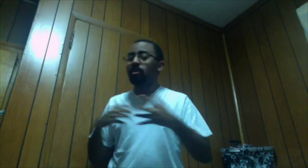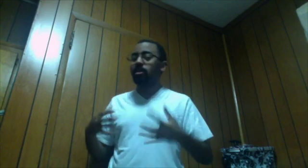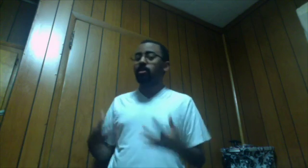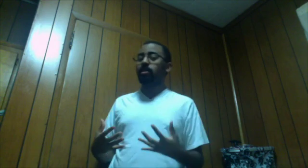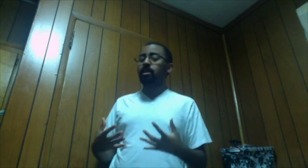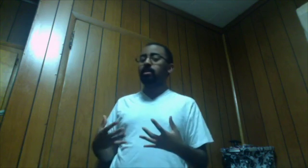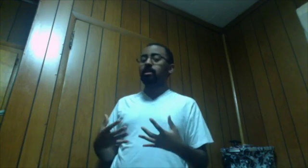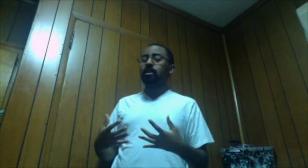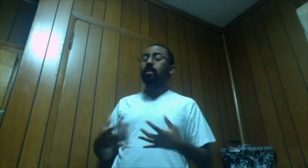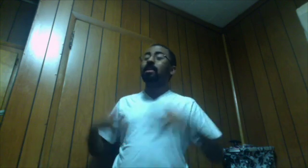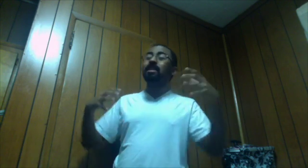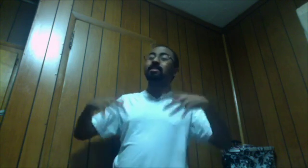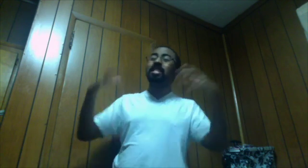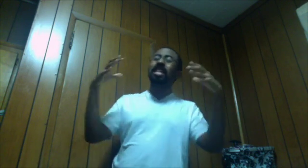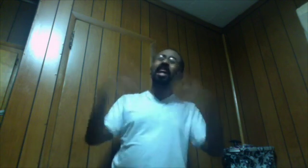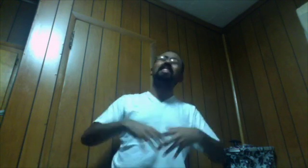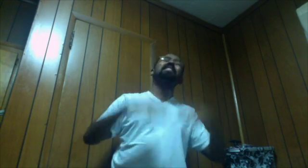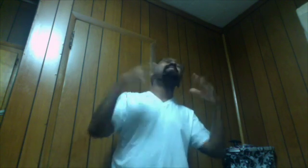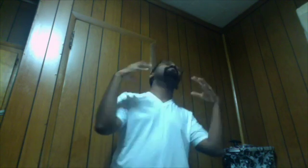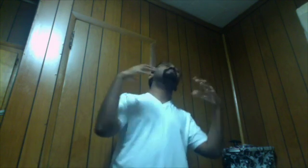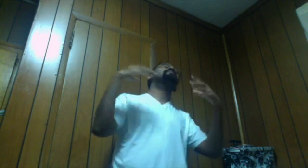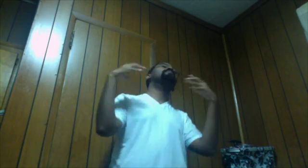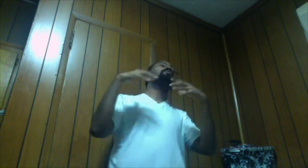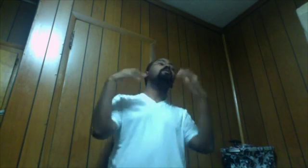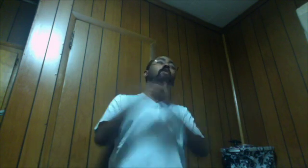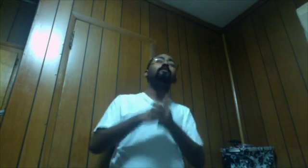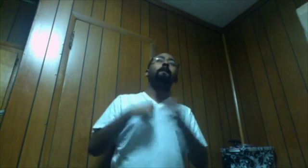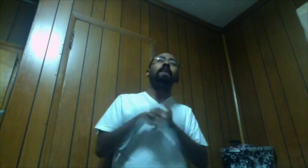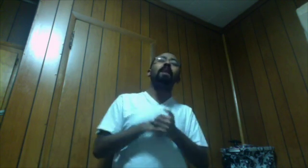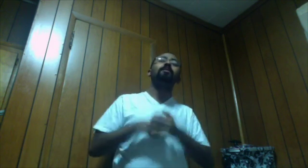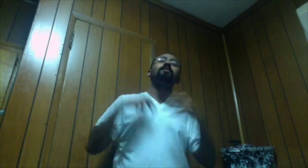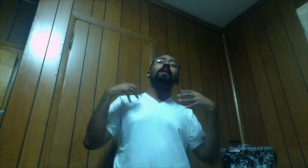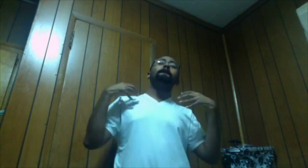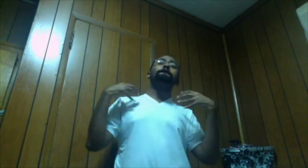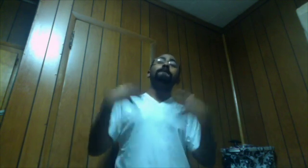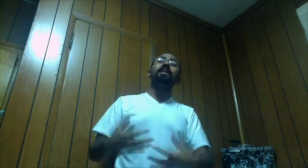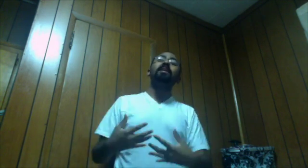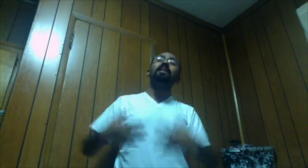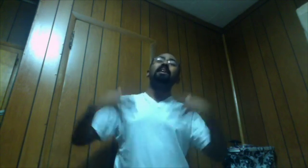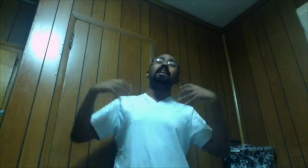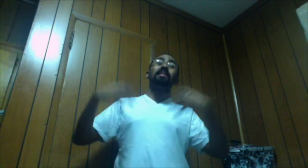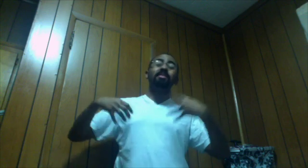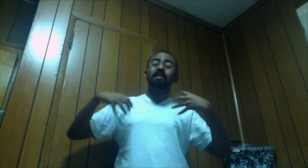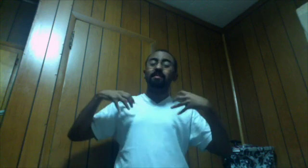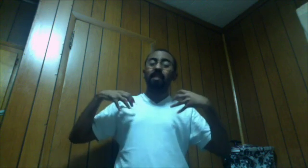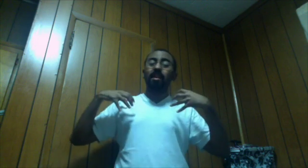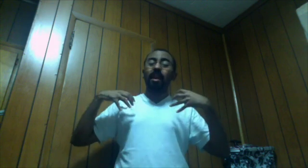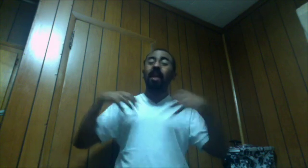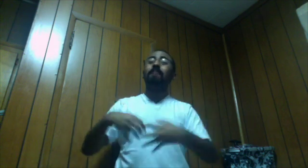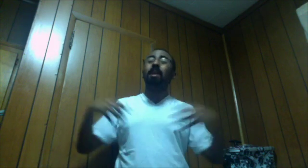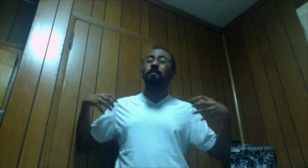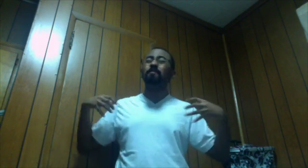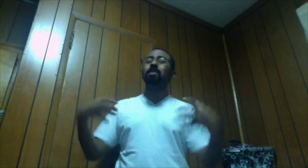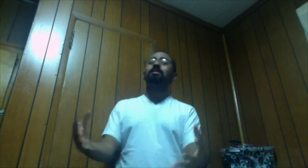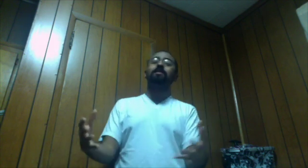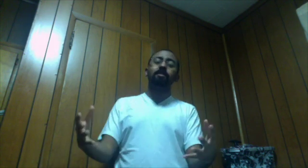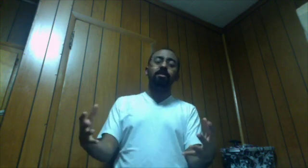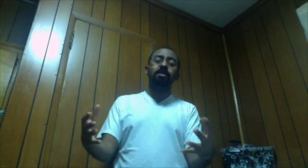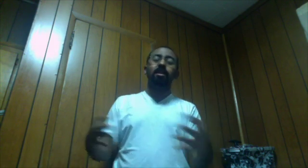dude is. He can technically be the most overpowered being in, like, anime multiverse.